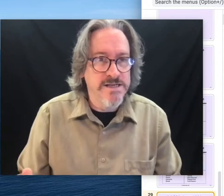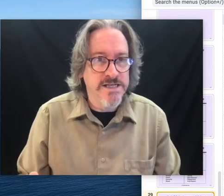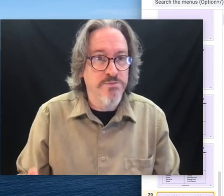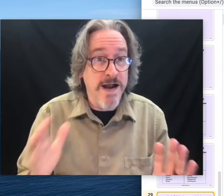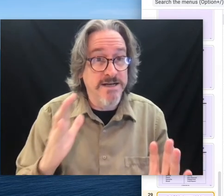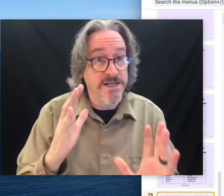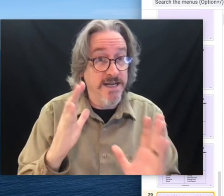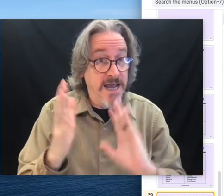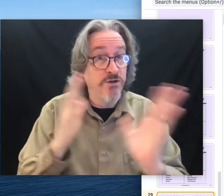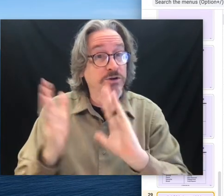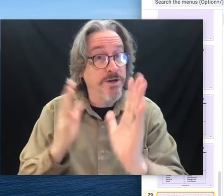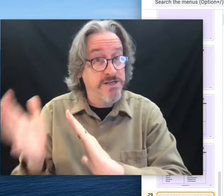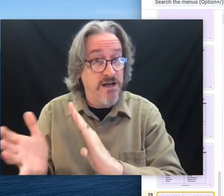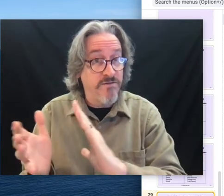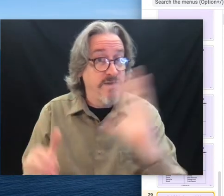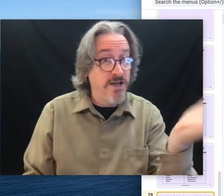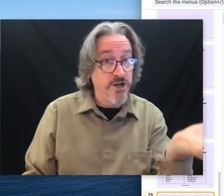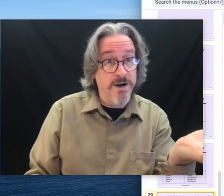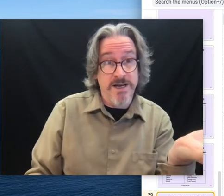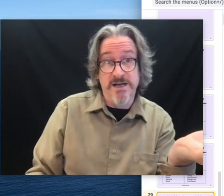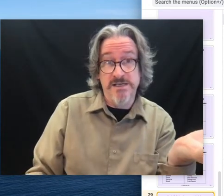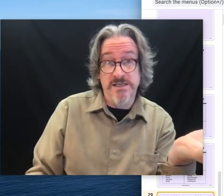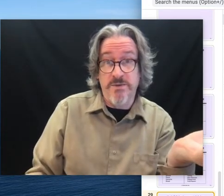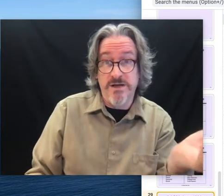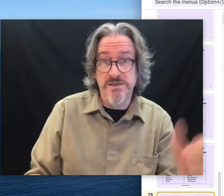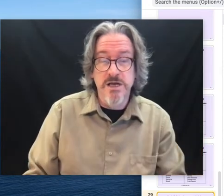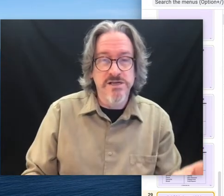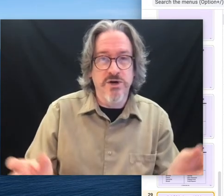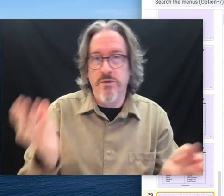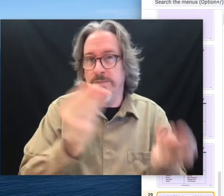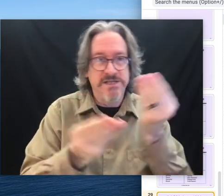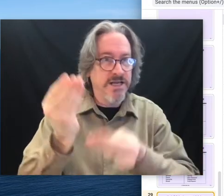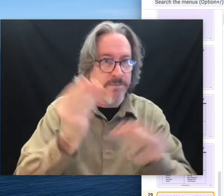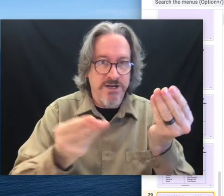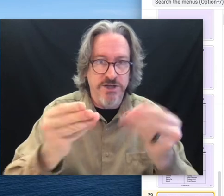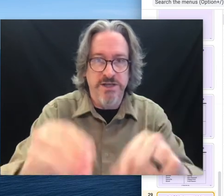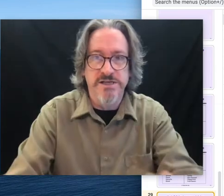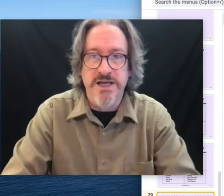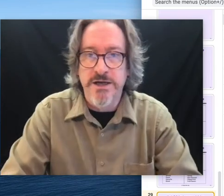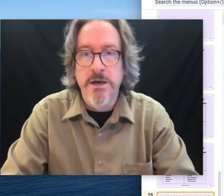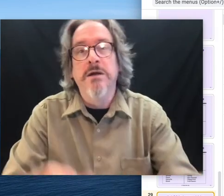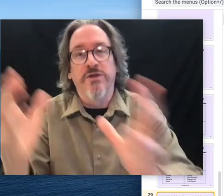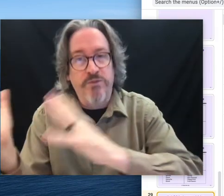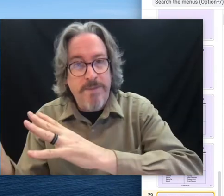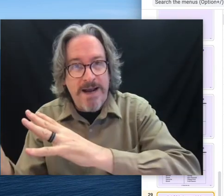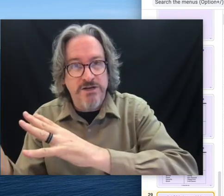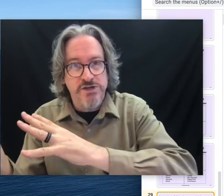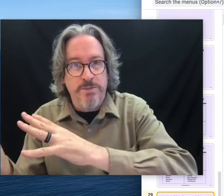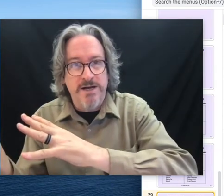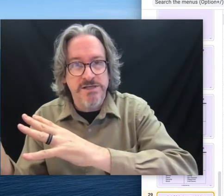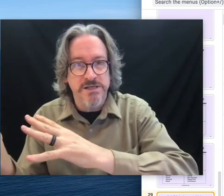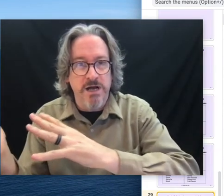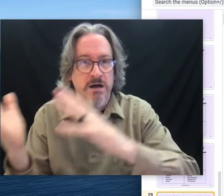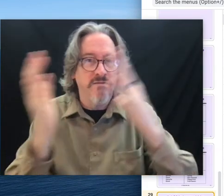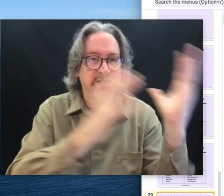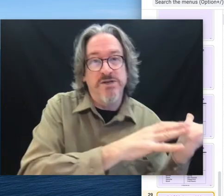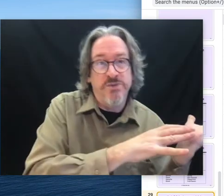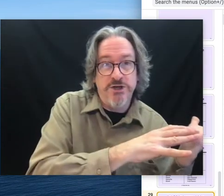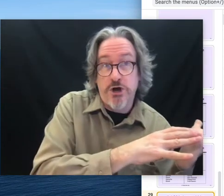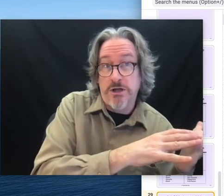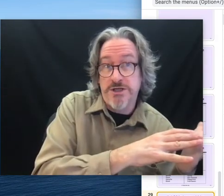in this is practicing. Can you do it yourself, and then can you recognize it in someone else? So mixing and matching these, like 3 packages or boxes